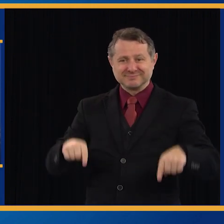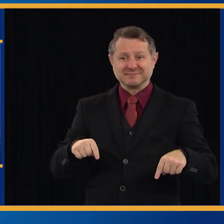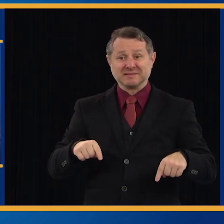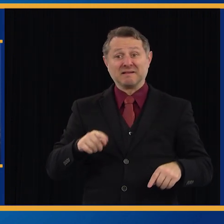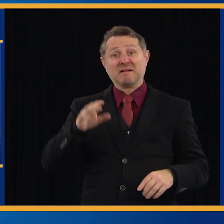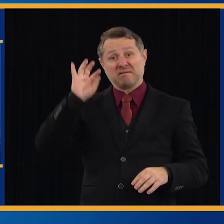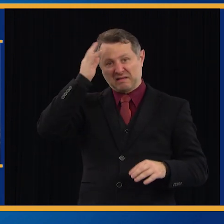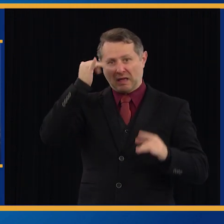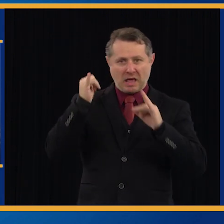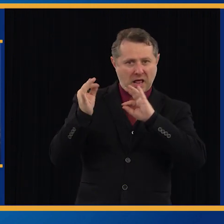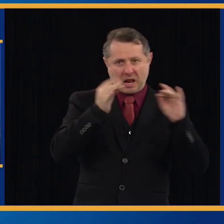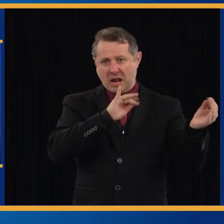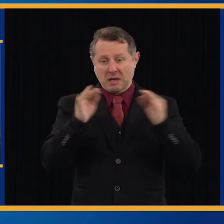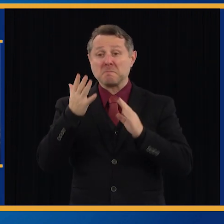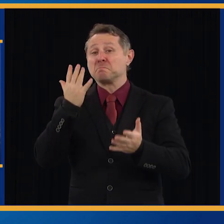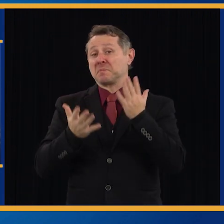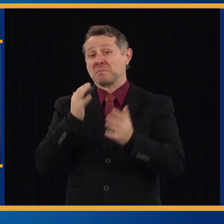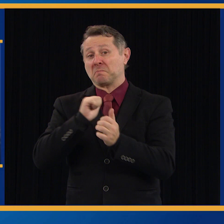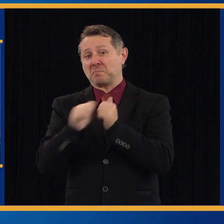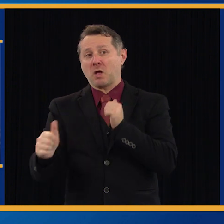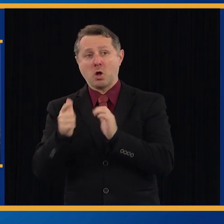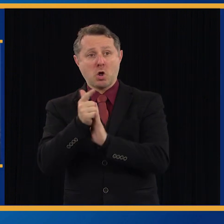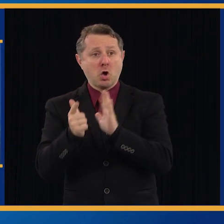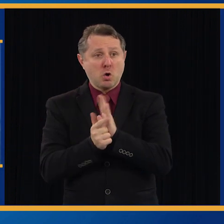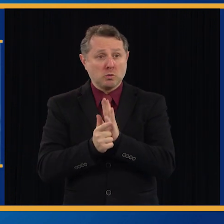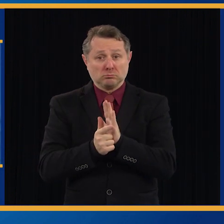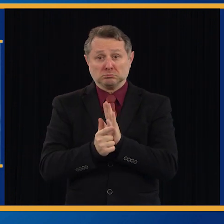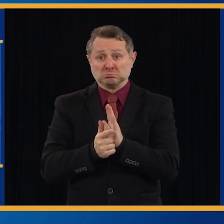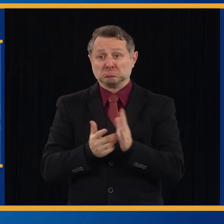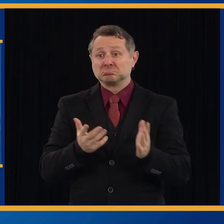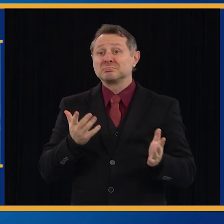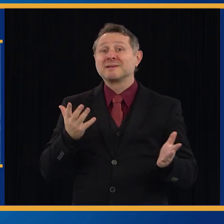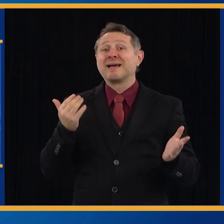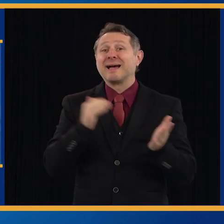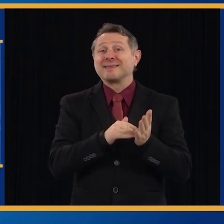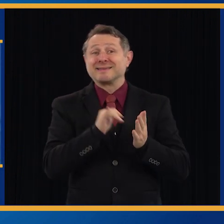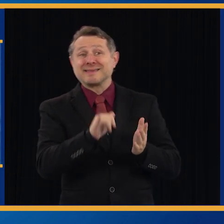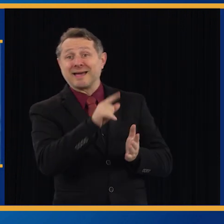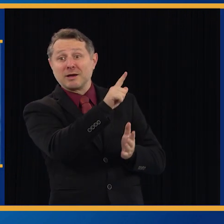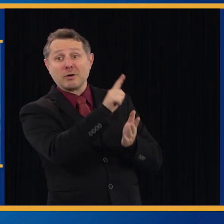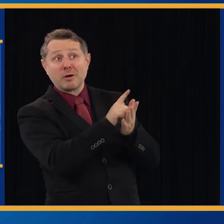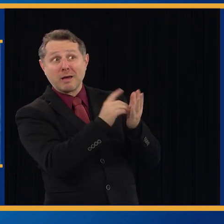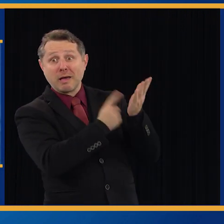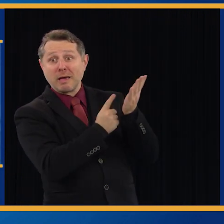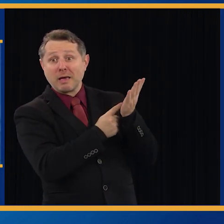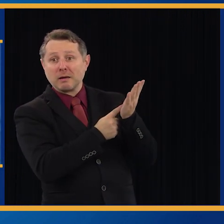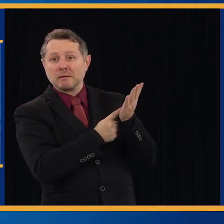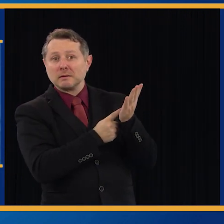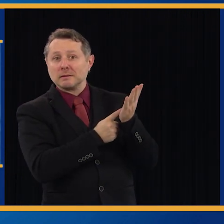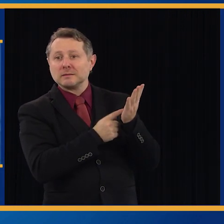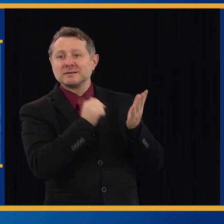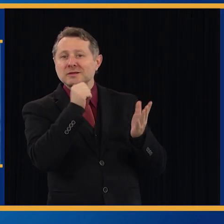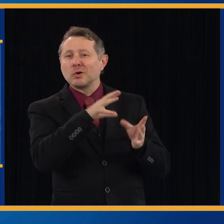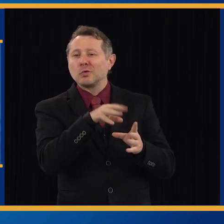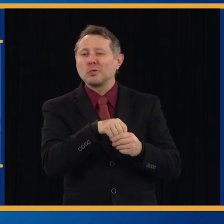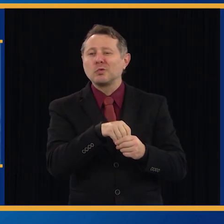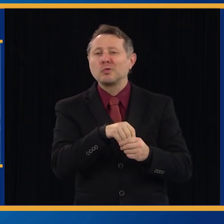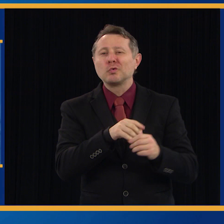passing in Washington. And again, it doesn't have state and local governments in it.